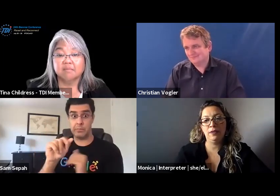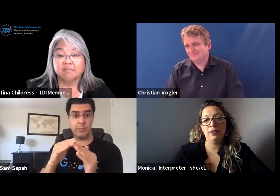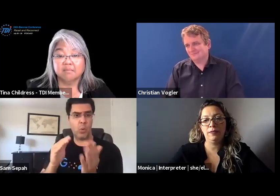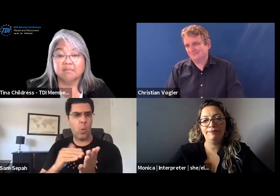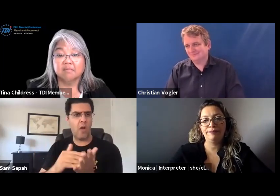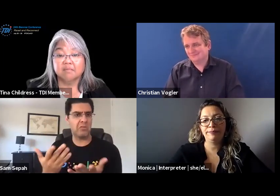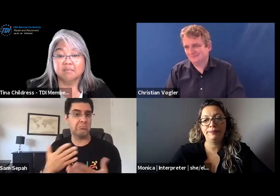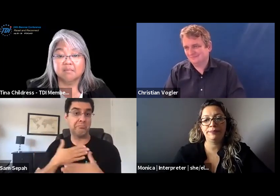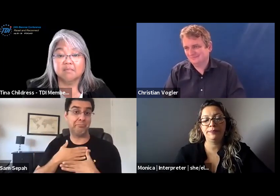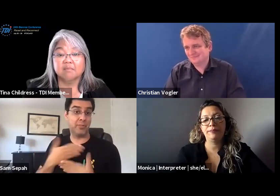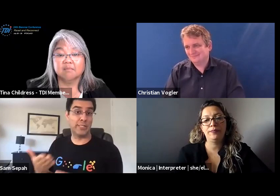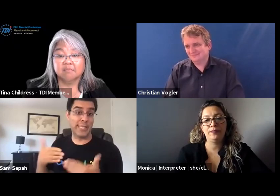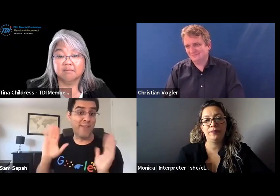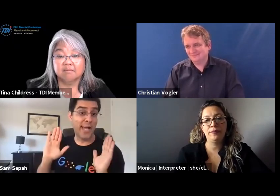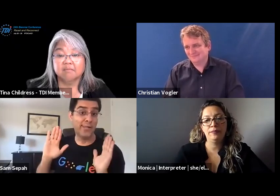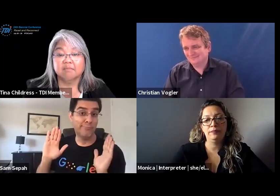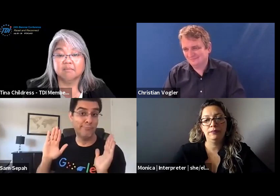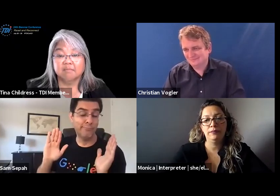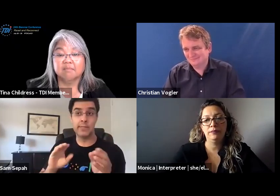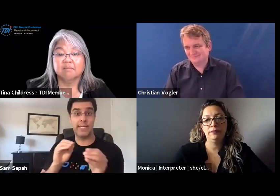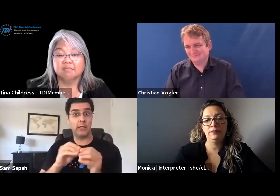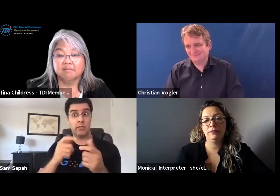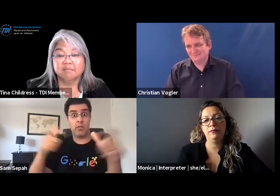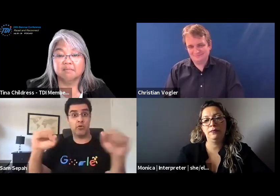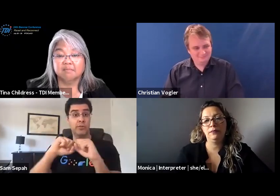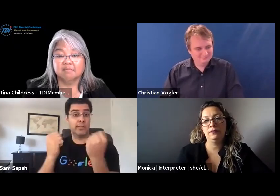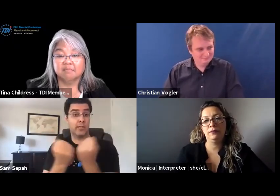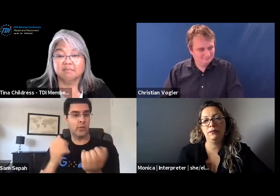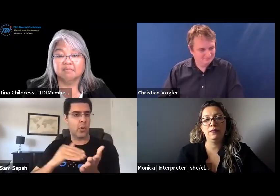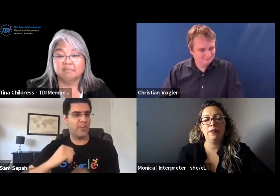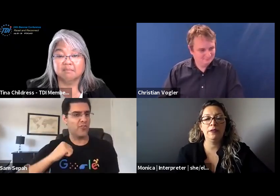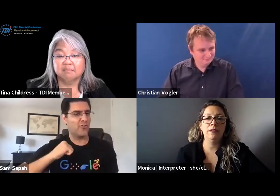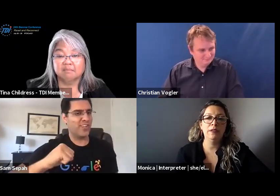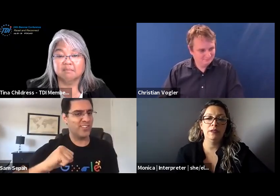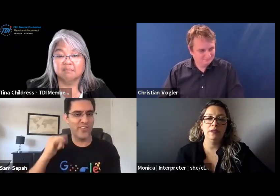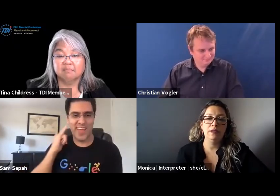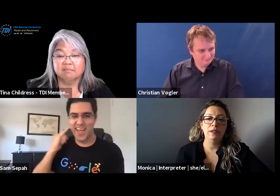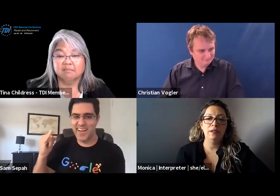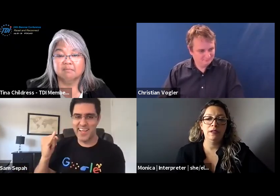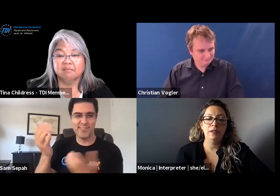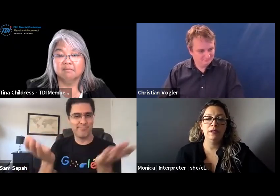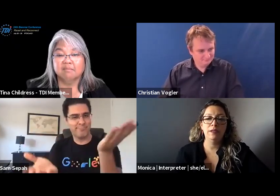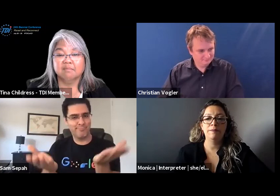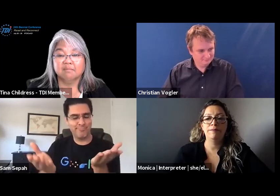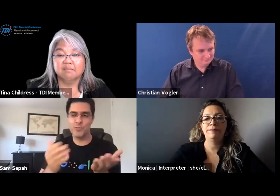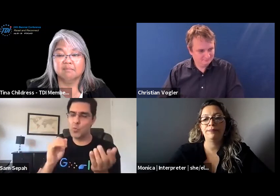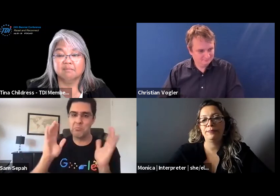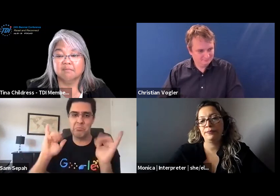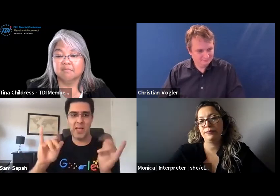what you need. Oftentimes people are willing to sacrifice that. In a large society, sometimes they resist that